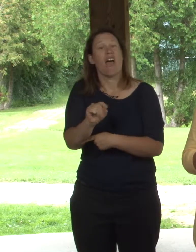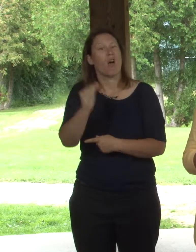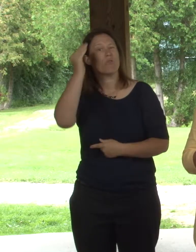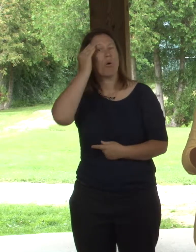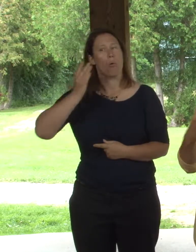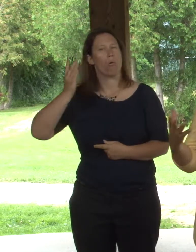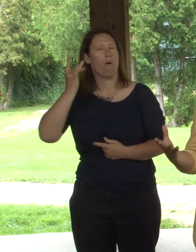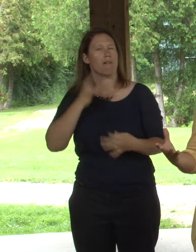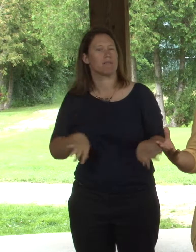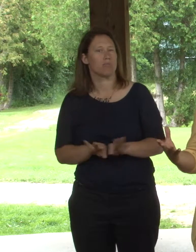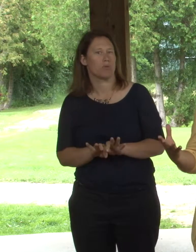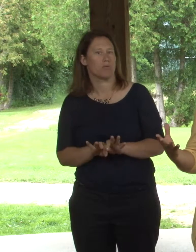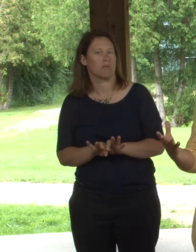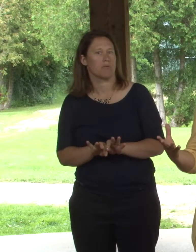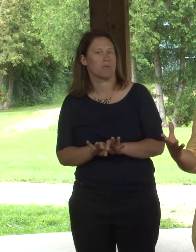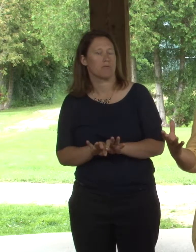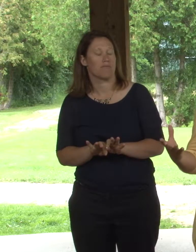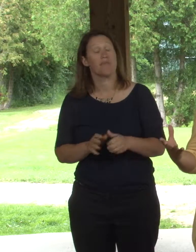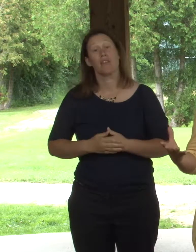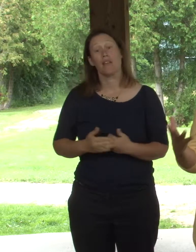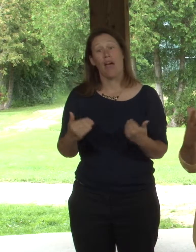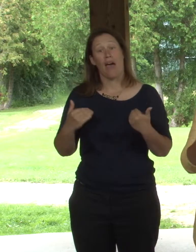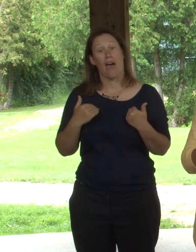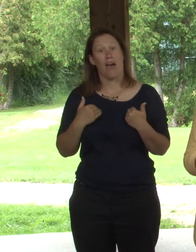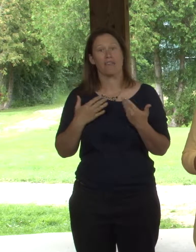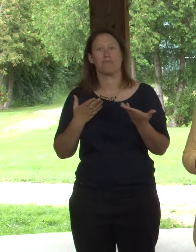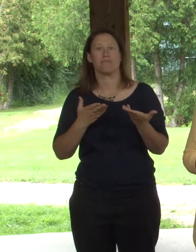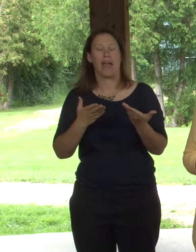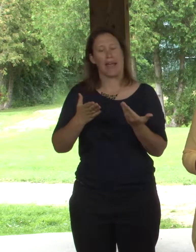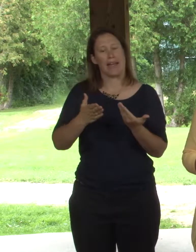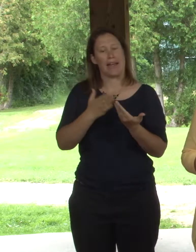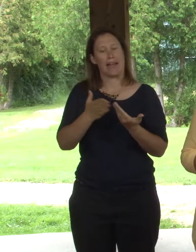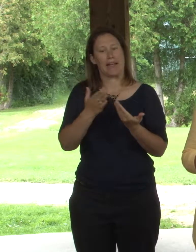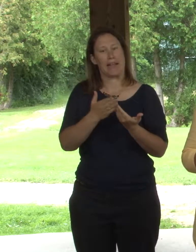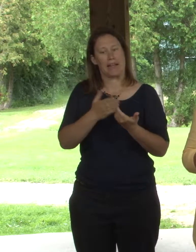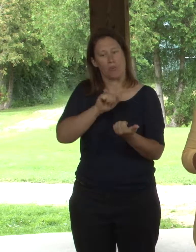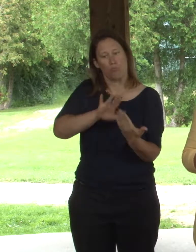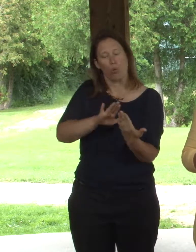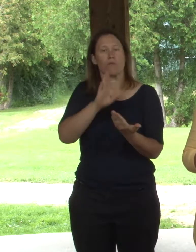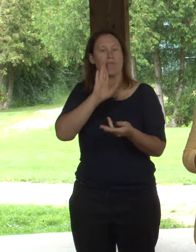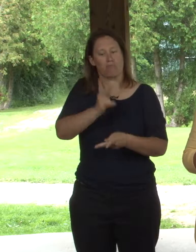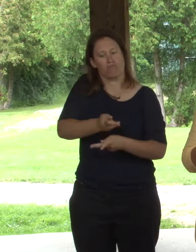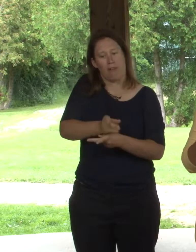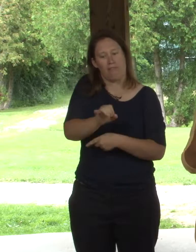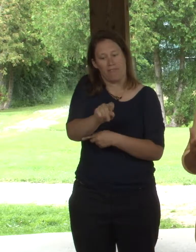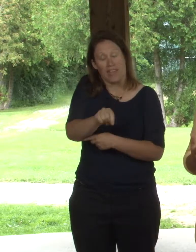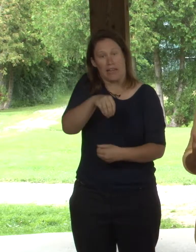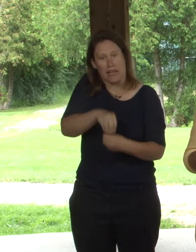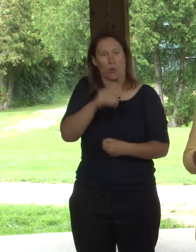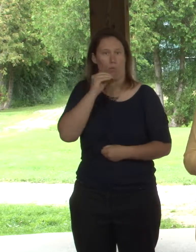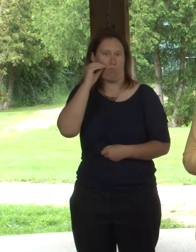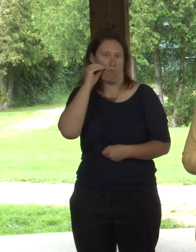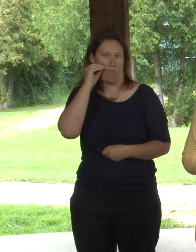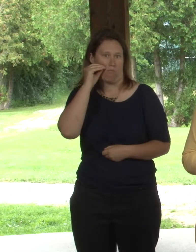important. We need to have the convenience of foot care in the comfort of our home. And we also need to have healthy